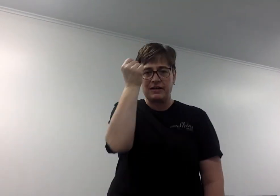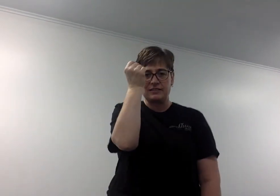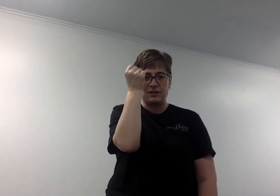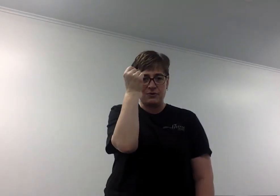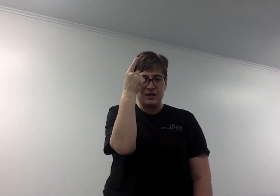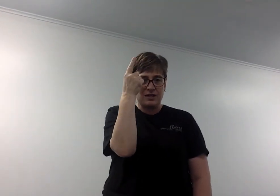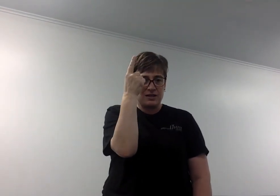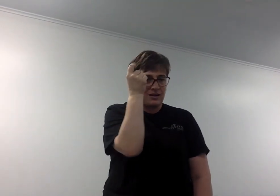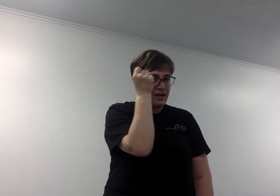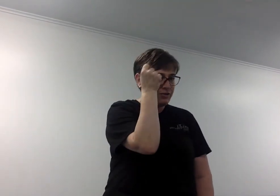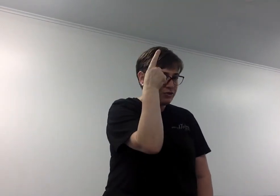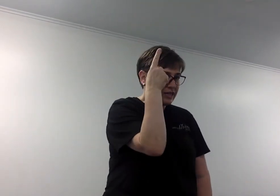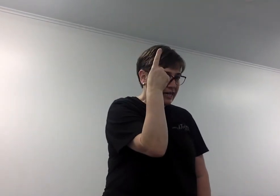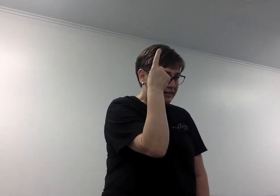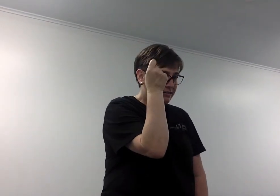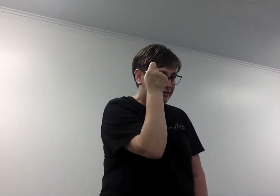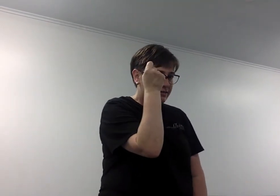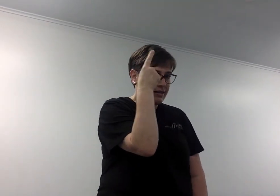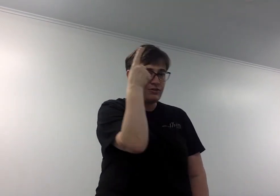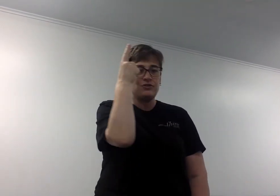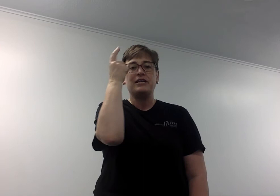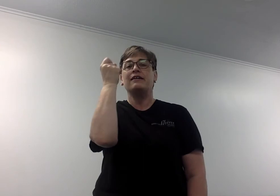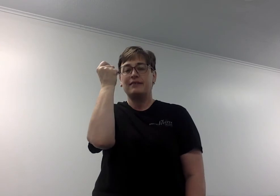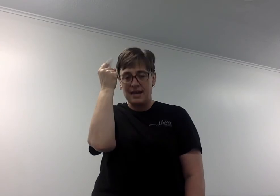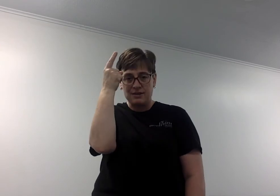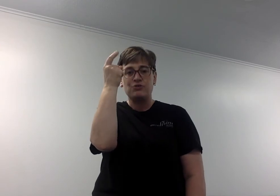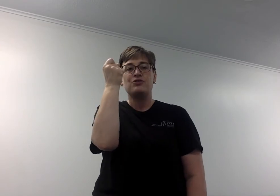so understand. Understand. I understand.